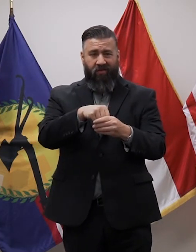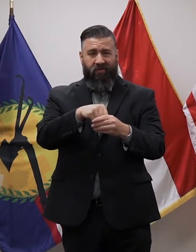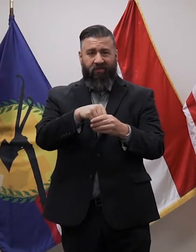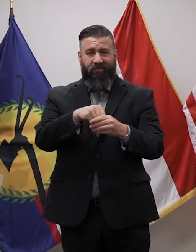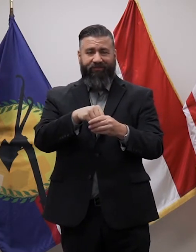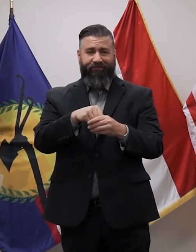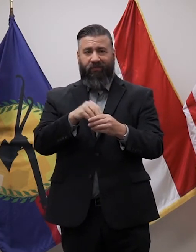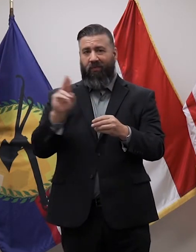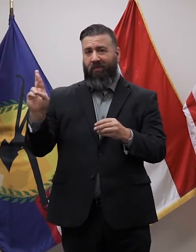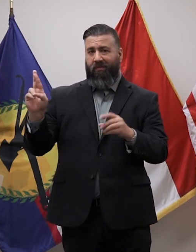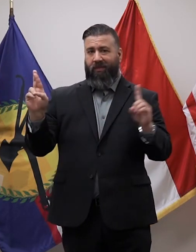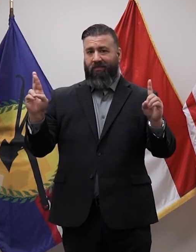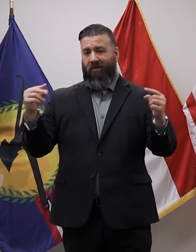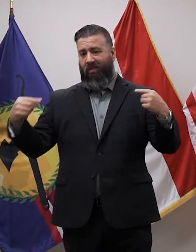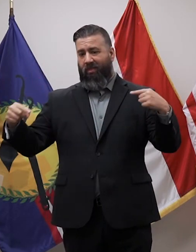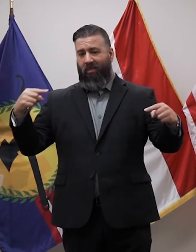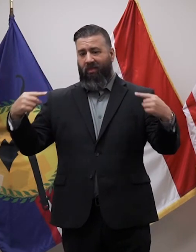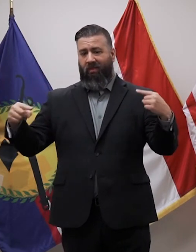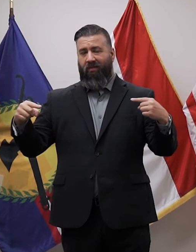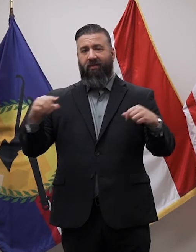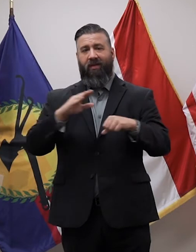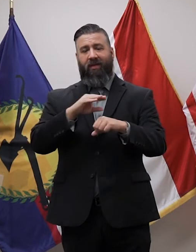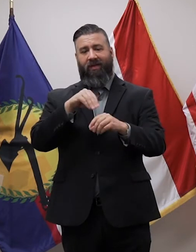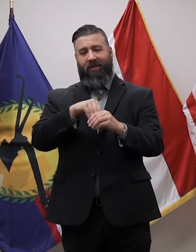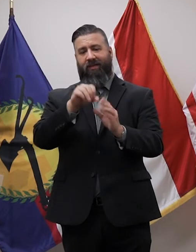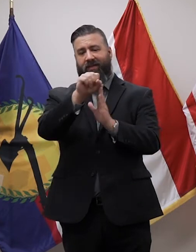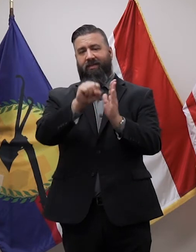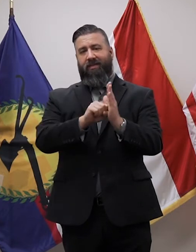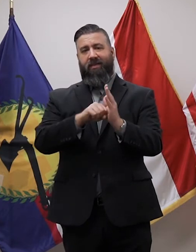partisan things that are happening at the state and national level.